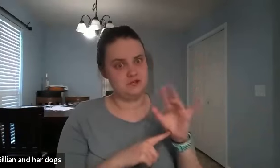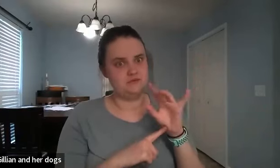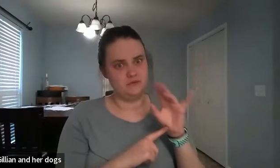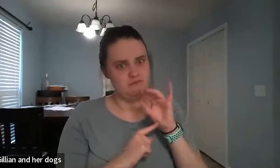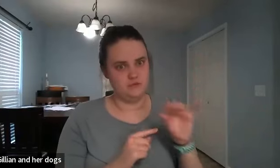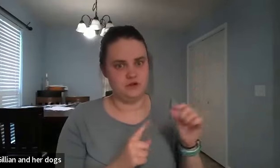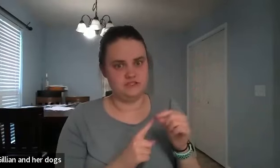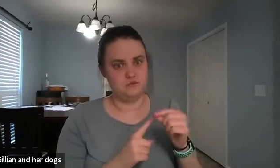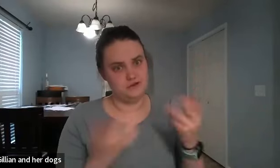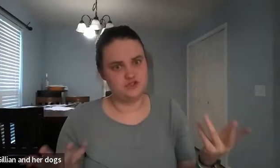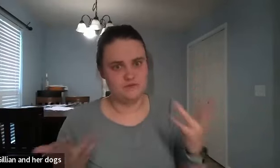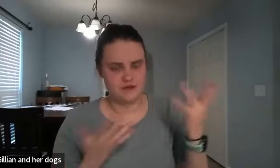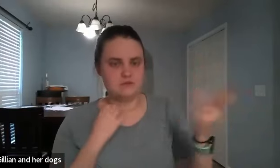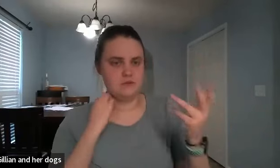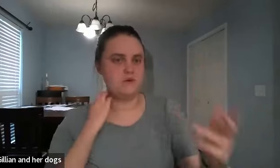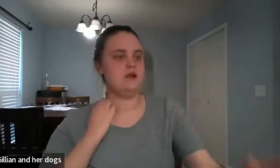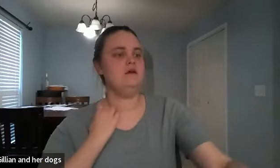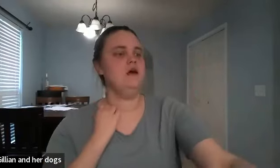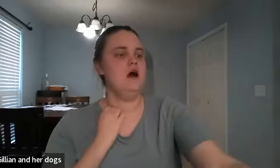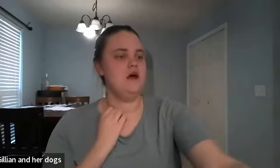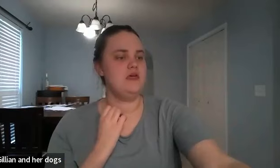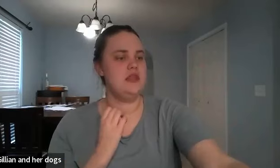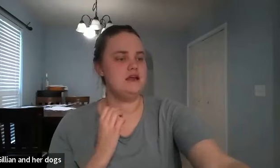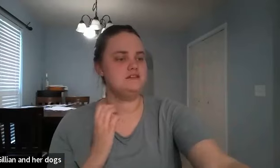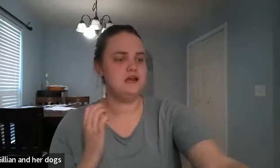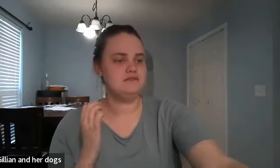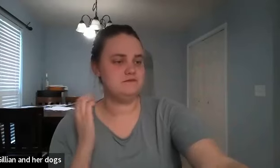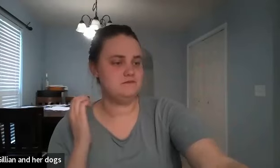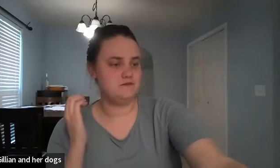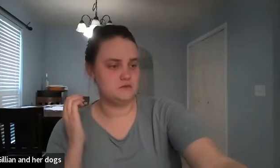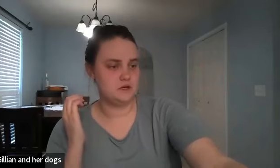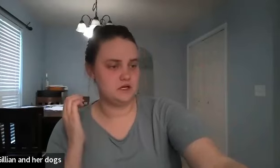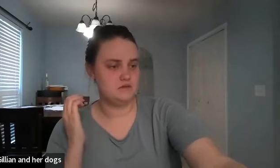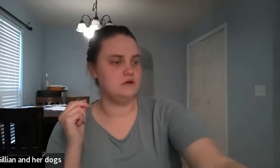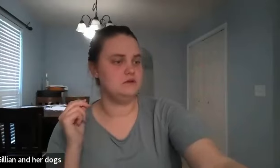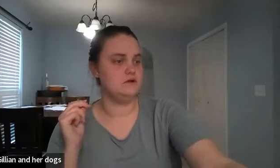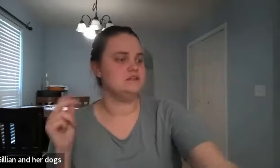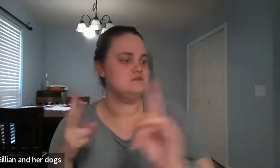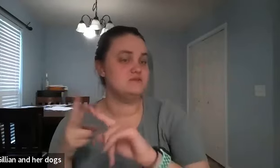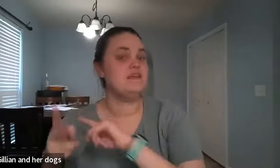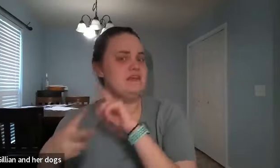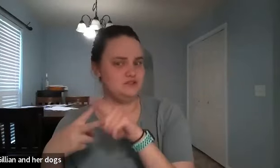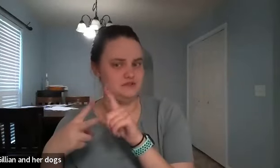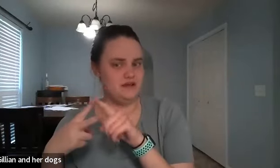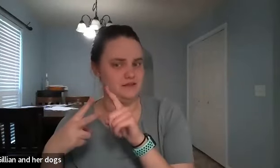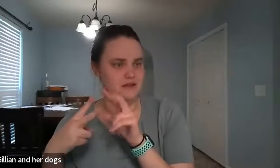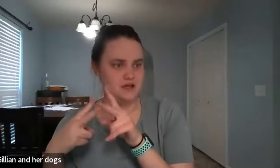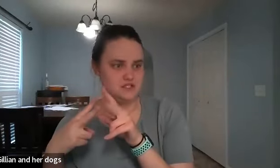finger spell words as well. So that's probably why. The next one I have is a fun one. Well, no, let's do this one and then we'll do my last